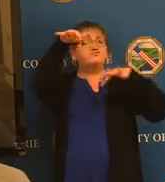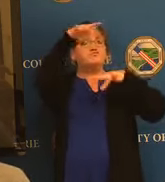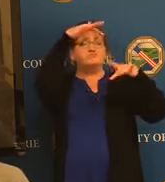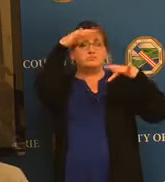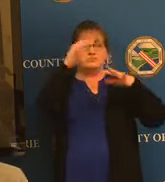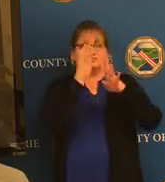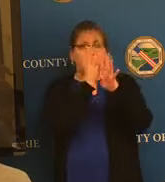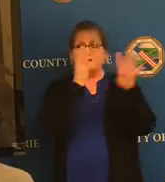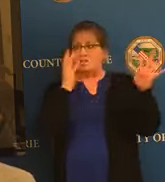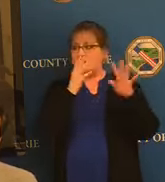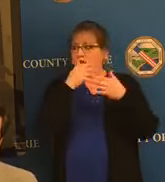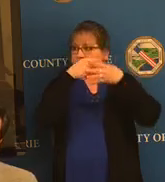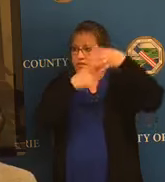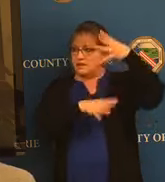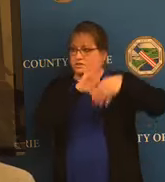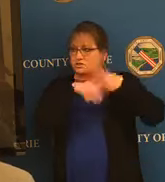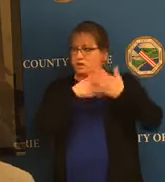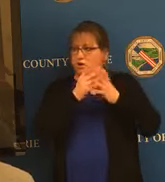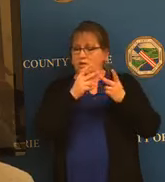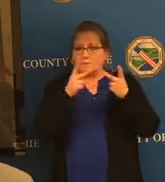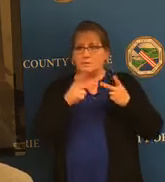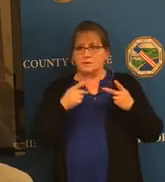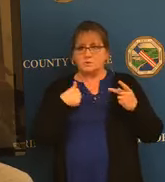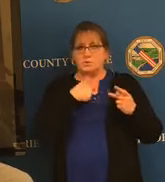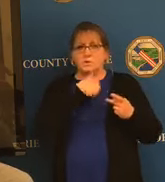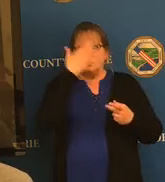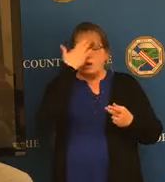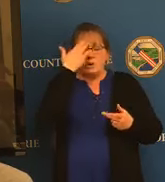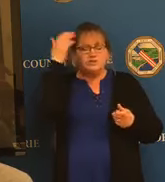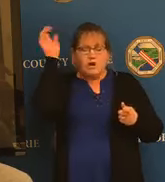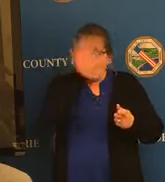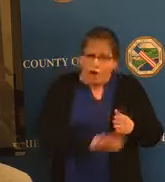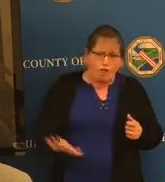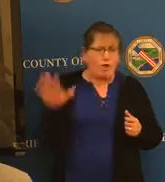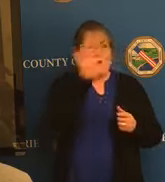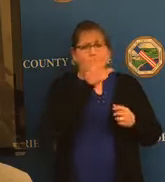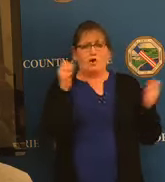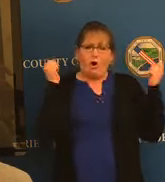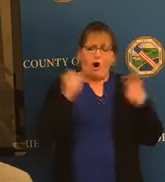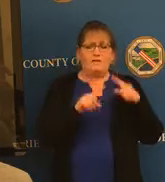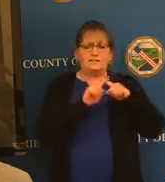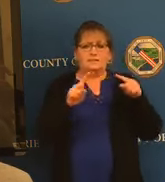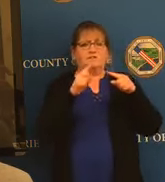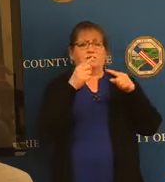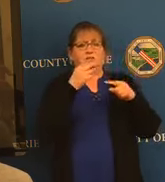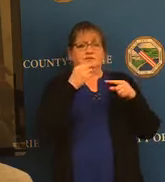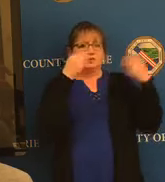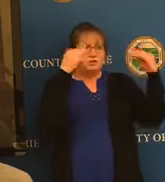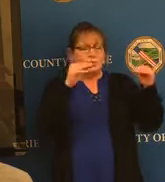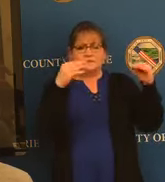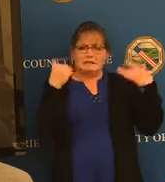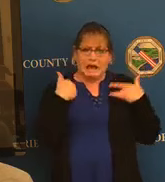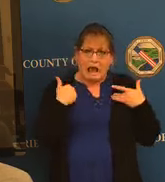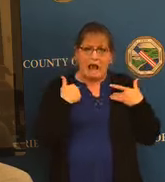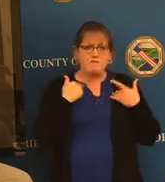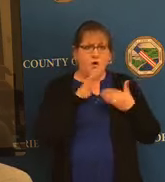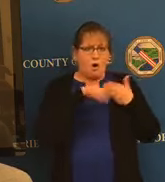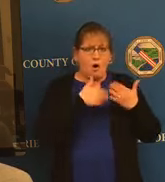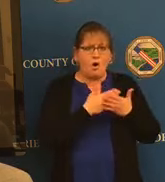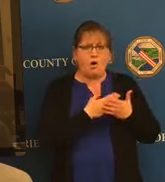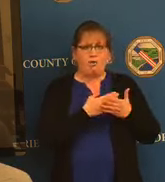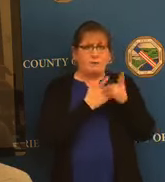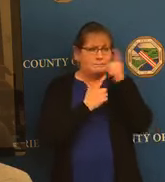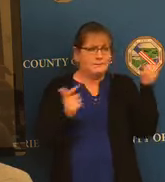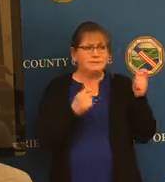a list of all the places that we know of. It's everywhere, folks. It's every major retailer. It's every supermarket that people have been